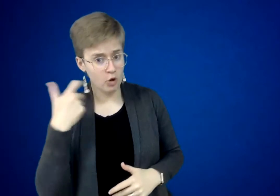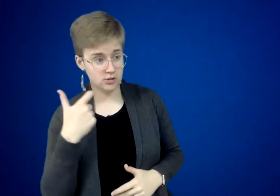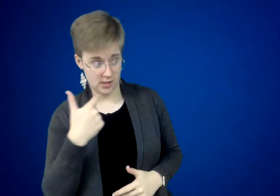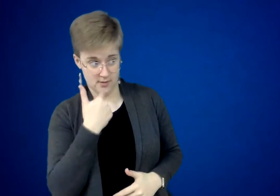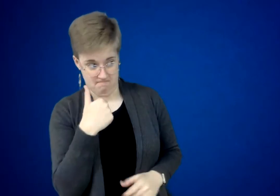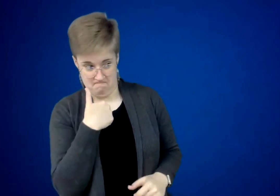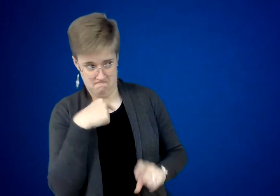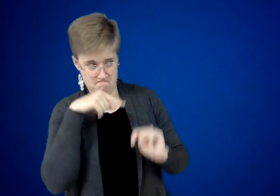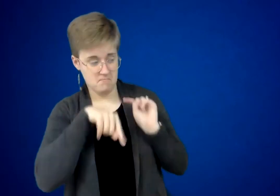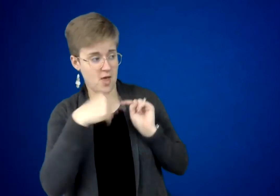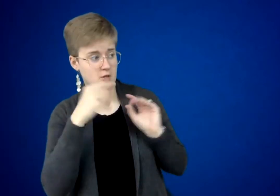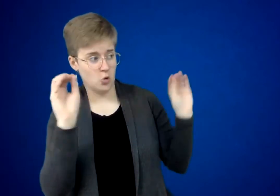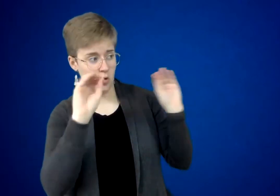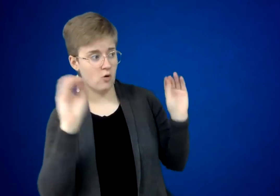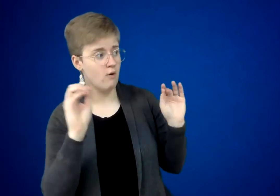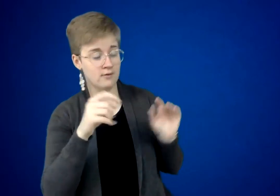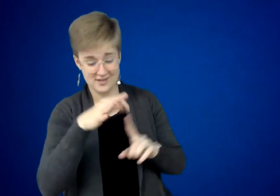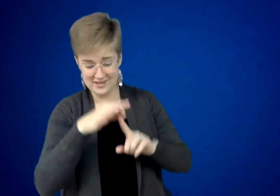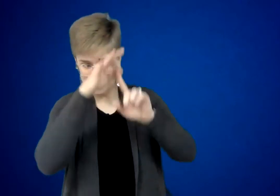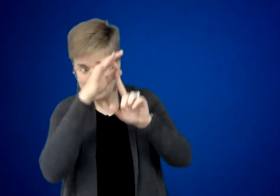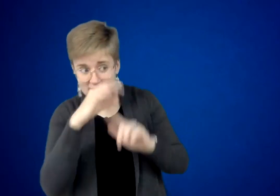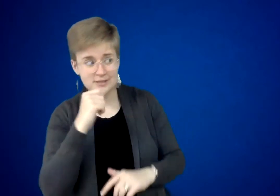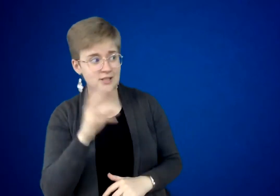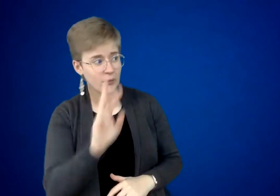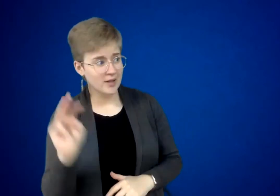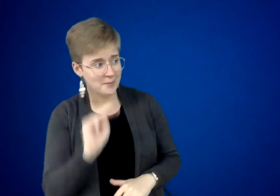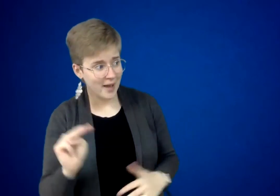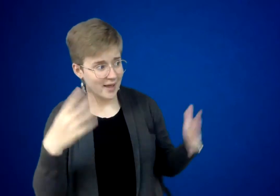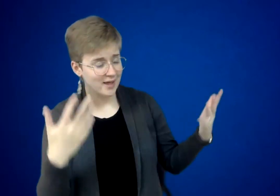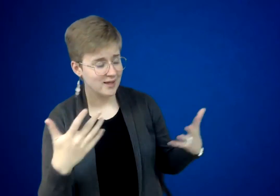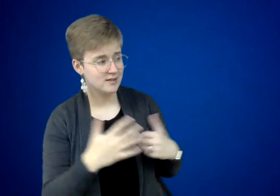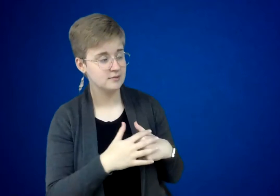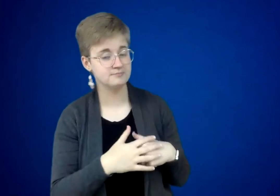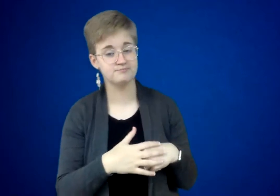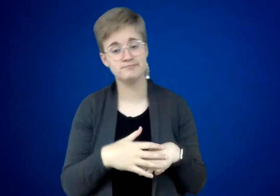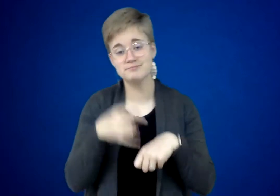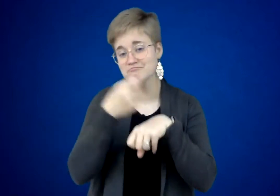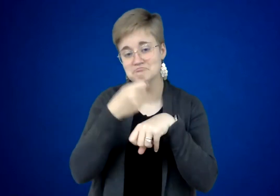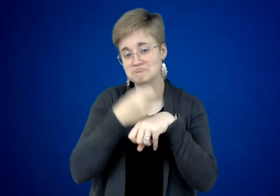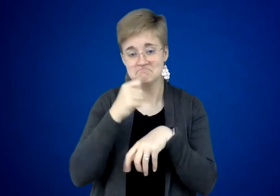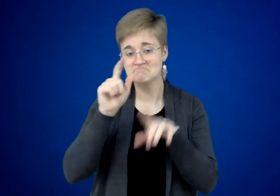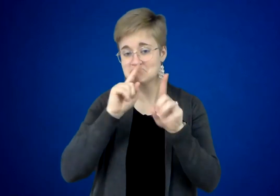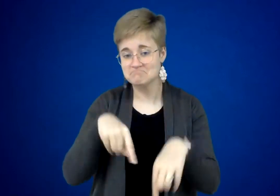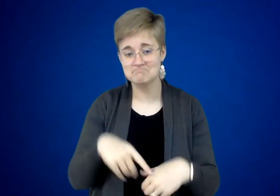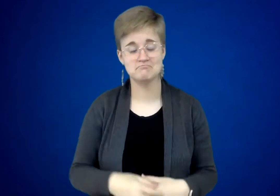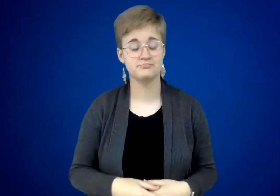to tell nobody, especially not Willie Mae." Sistine didn't answer him. She started to